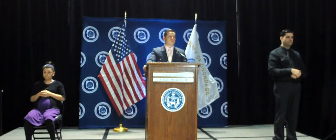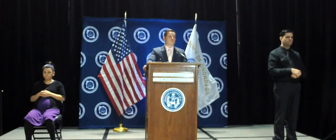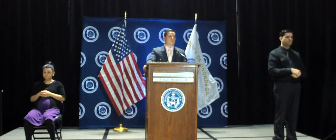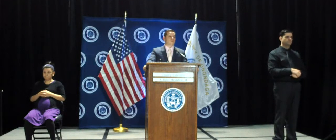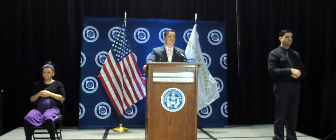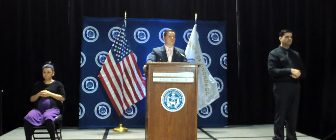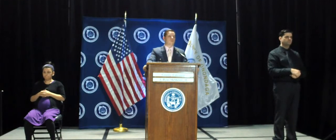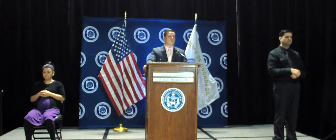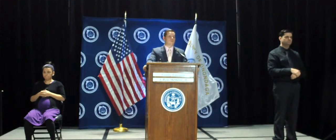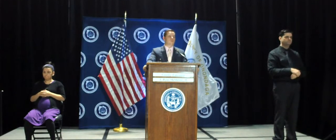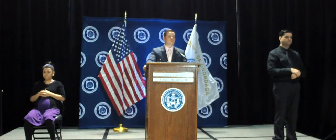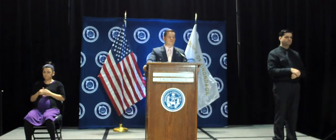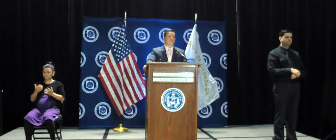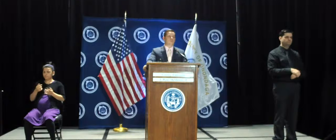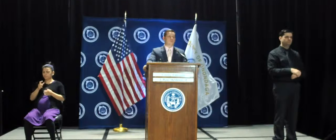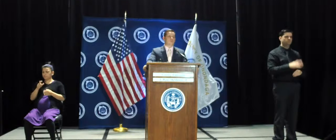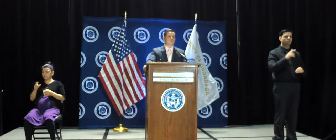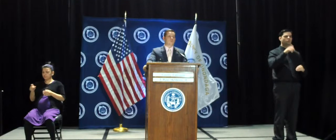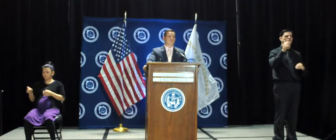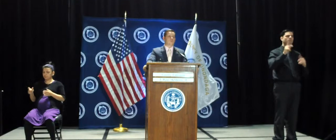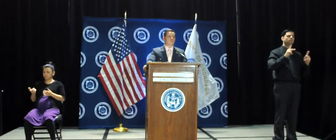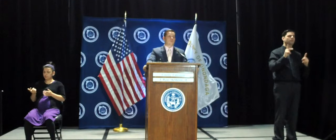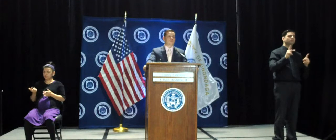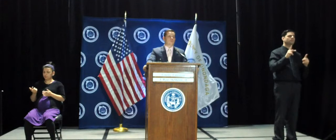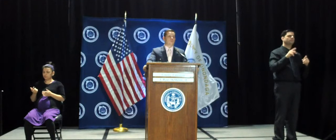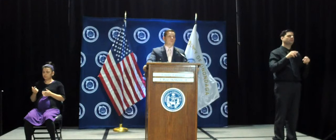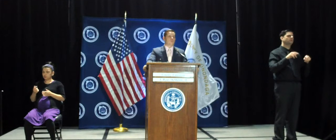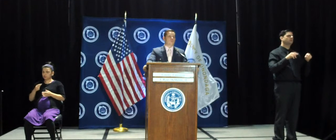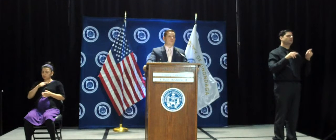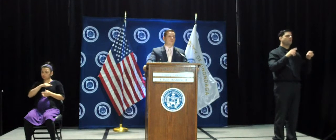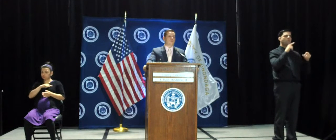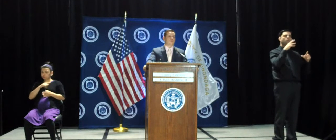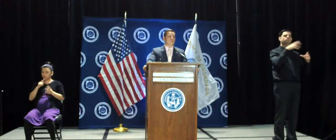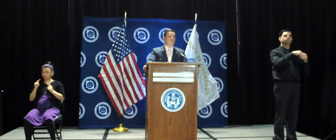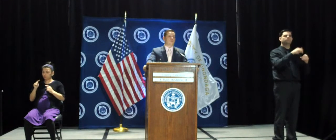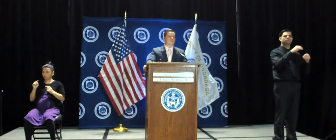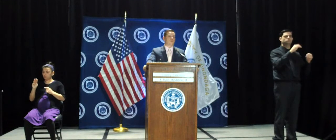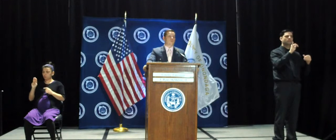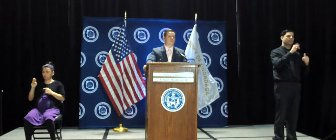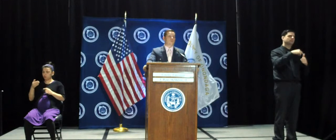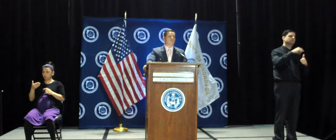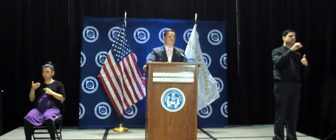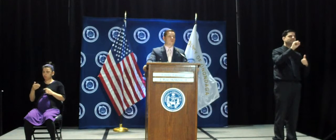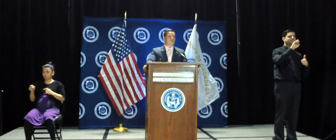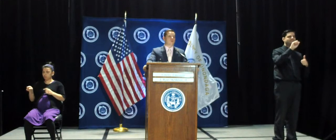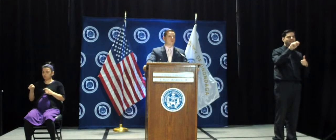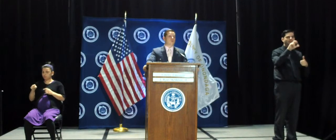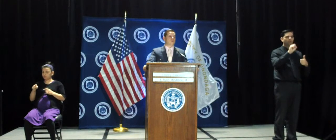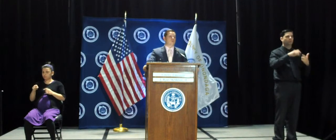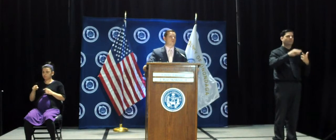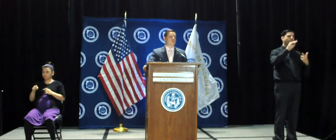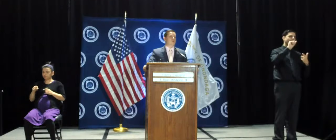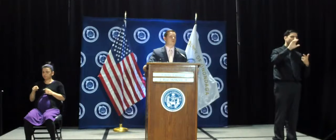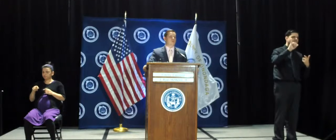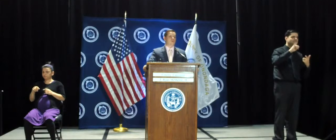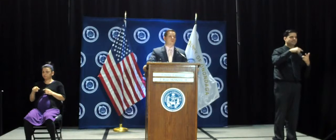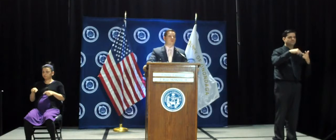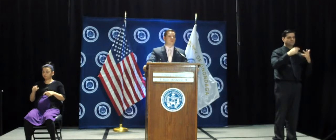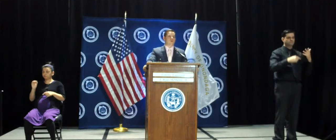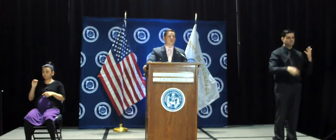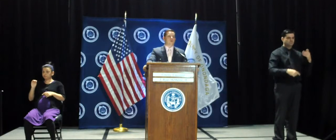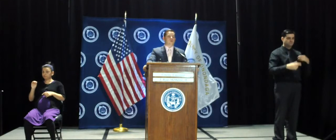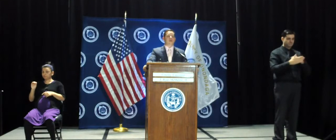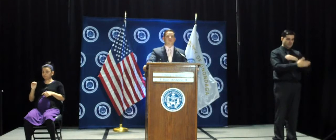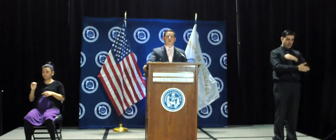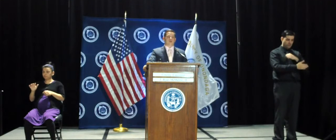for Macy's and the Sears buildings? Mm-hmm. Is it really the county's full control if this deal goes through, or are there other